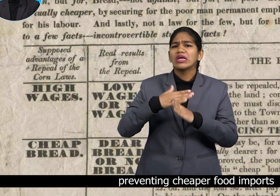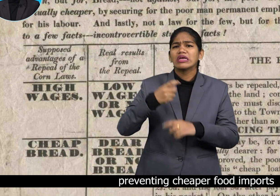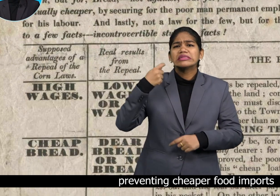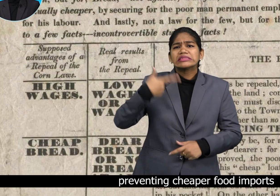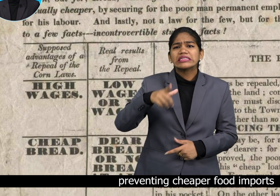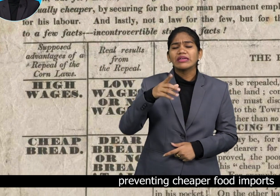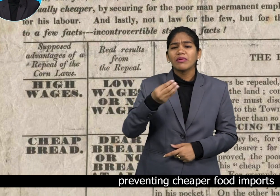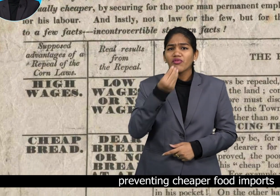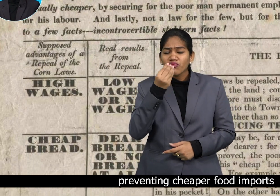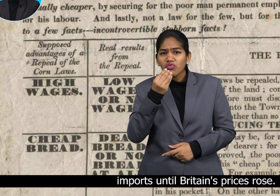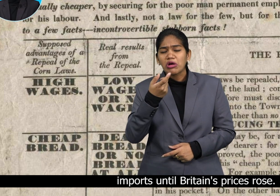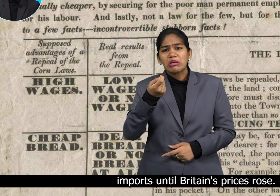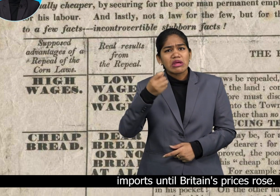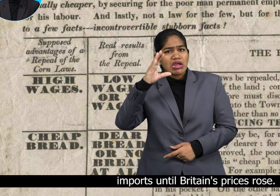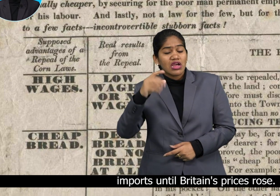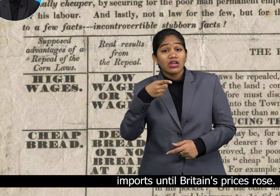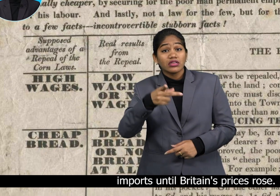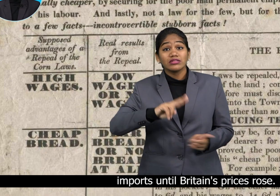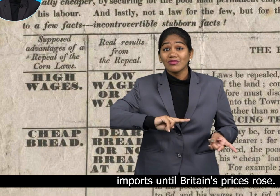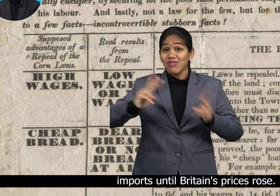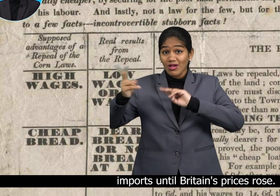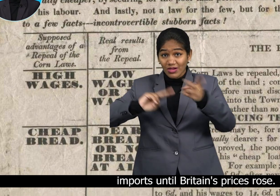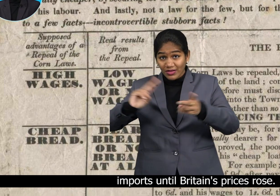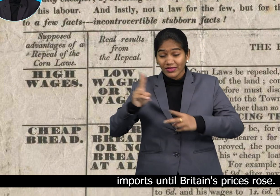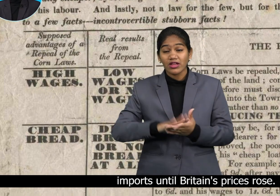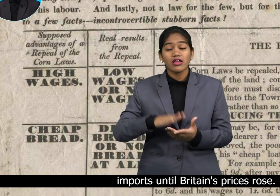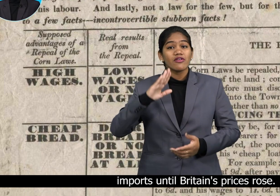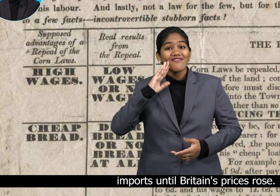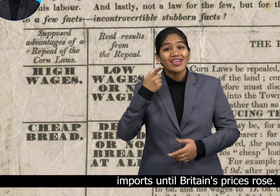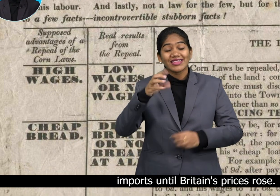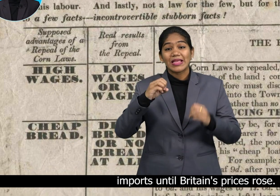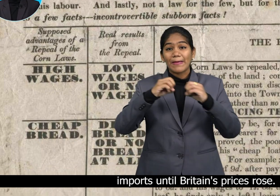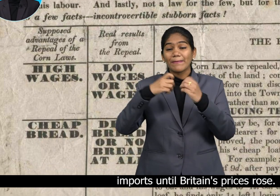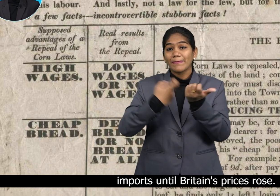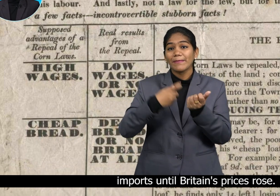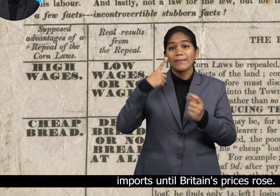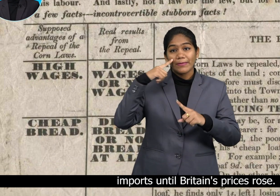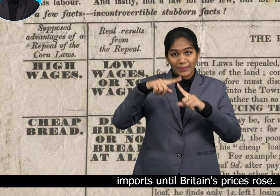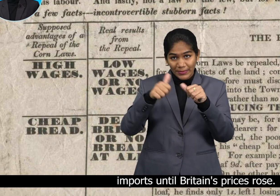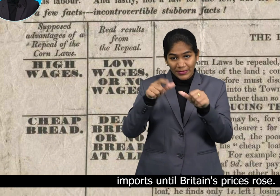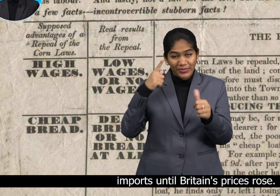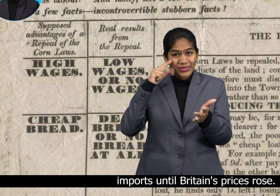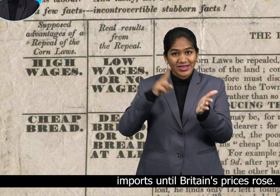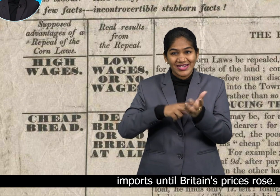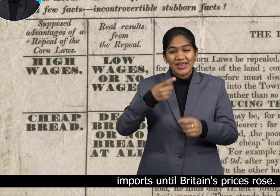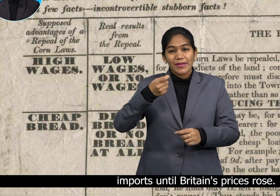preventing cheaper food imports until Britain's prices rose.